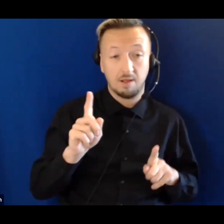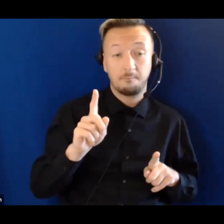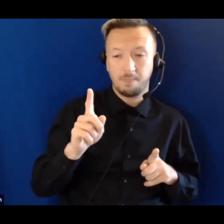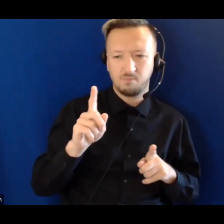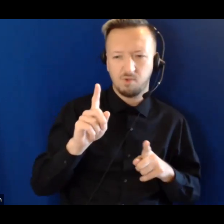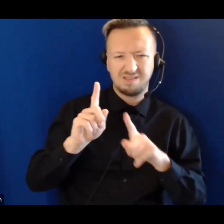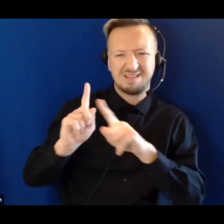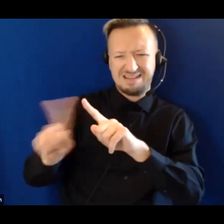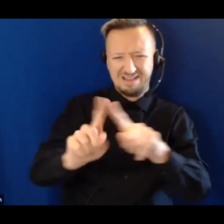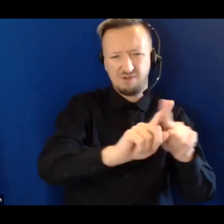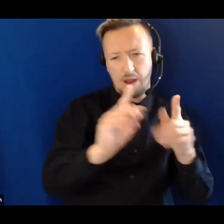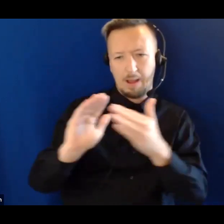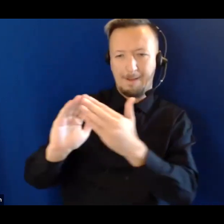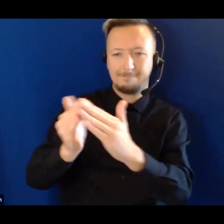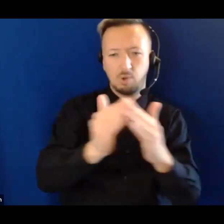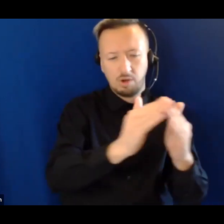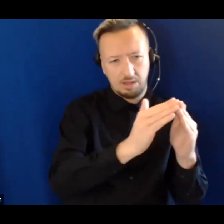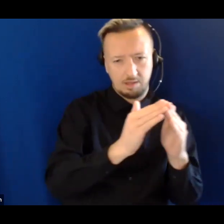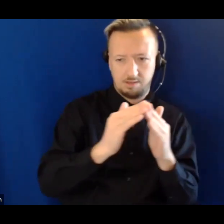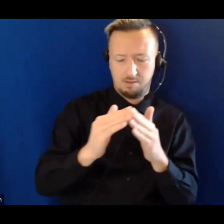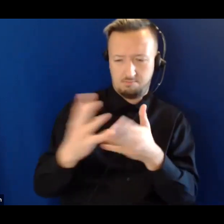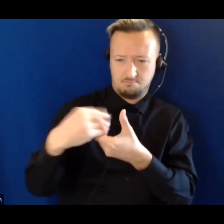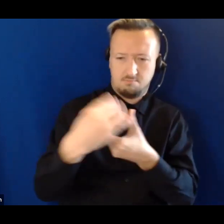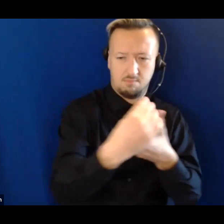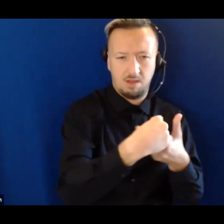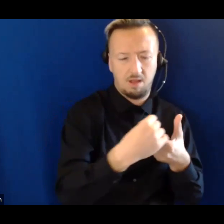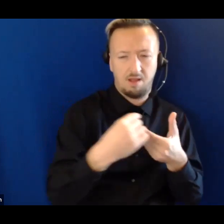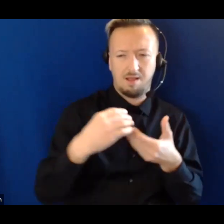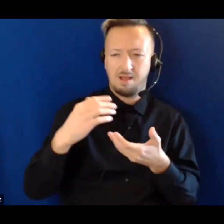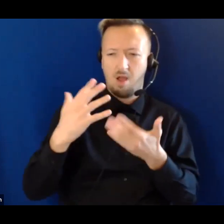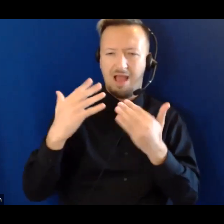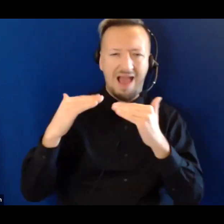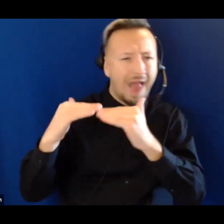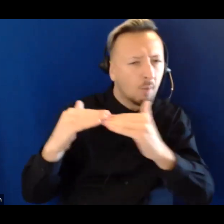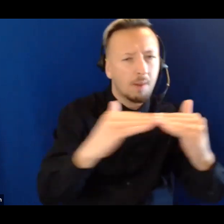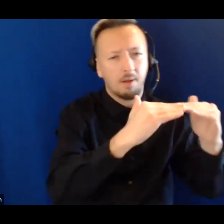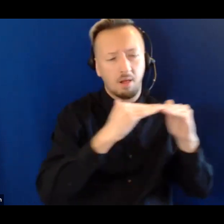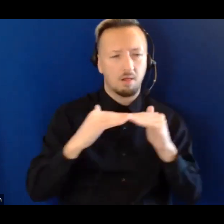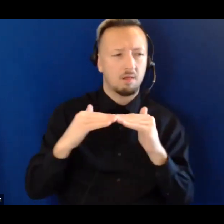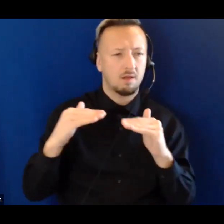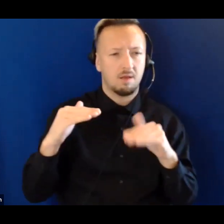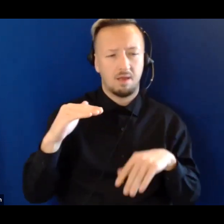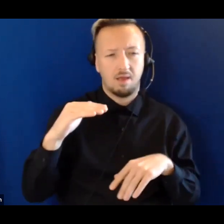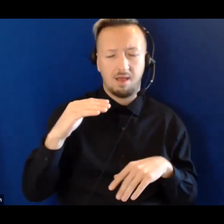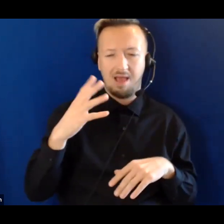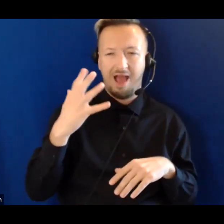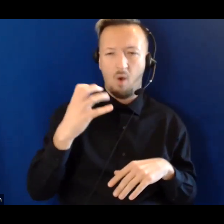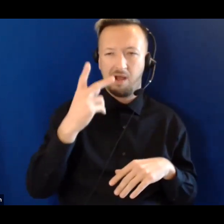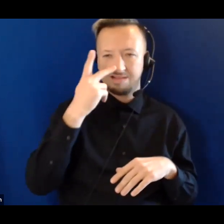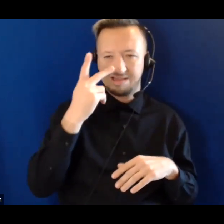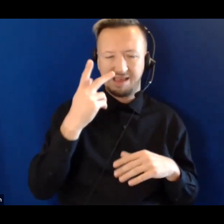incorporating marginalized communities, being inclusive, being equitable, improving on the way we see justice in the disabled